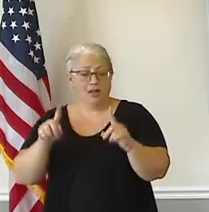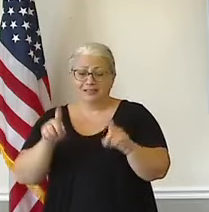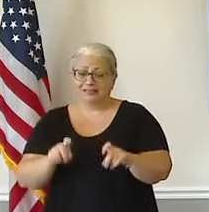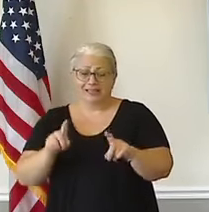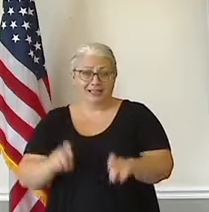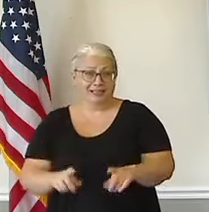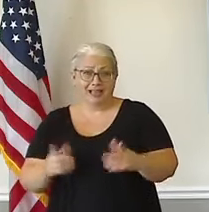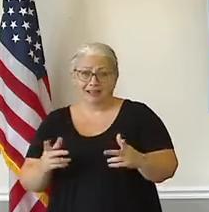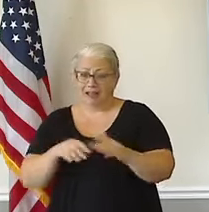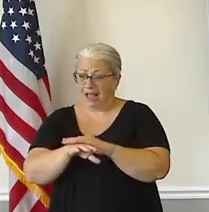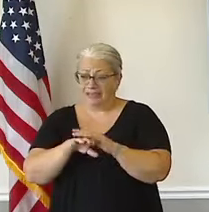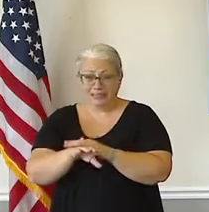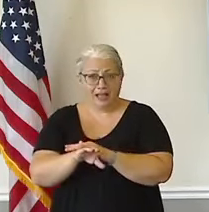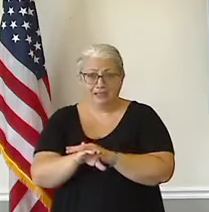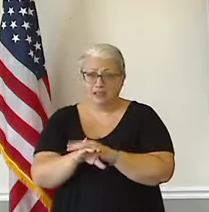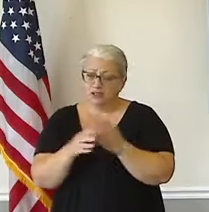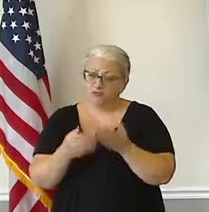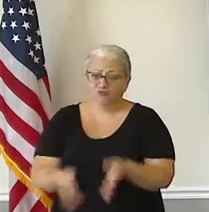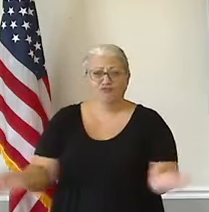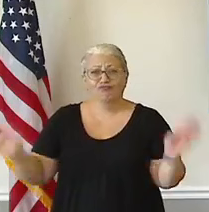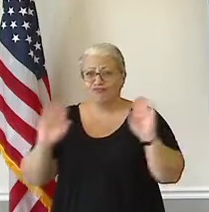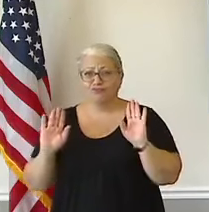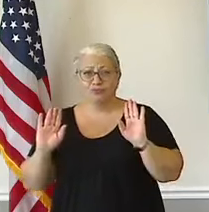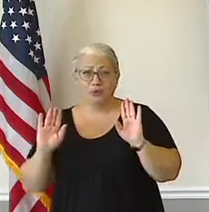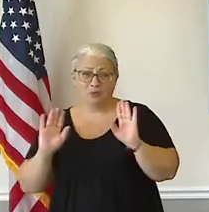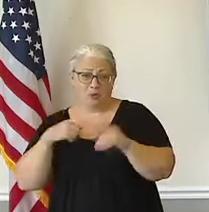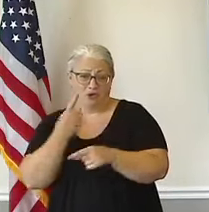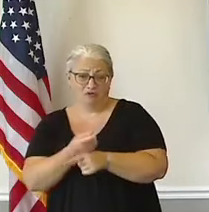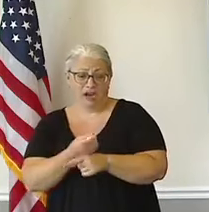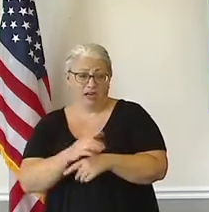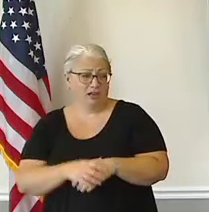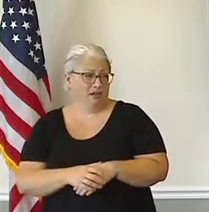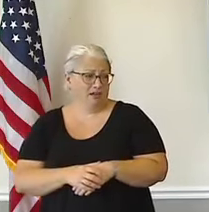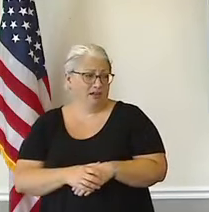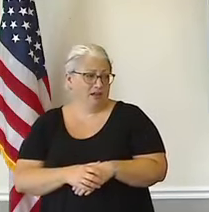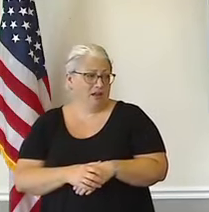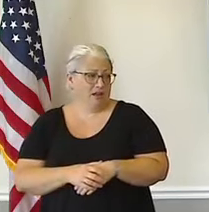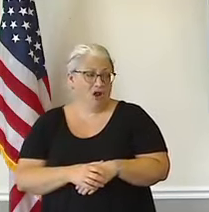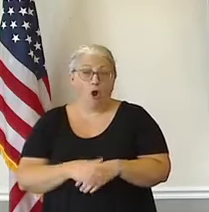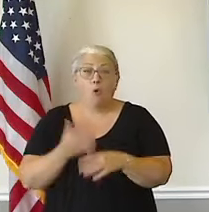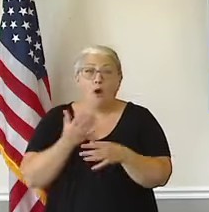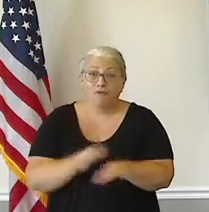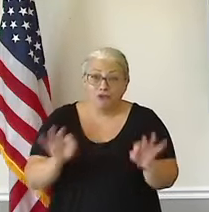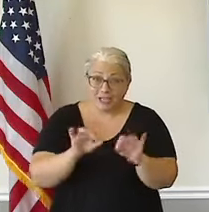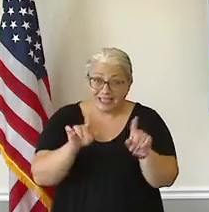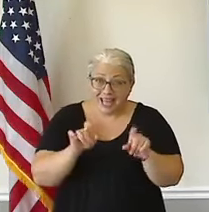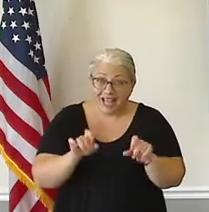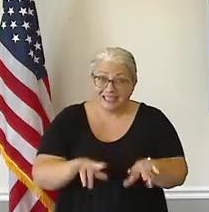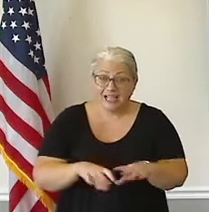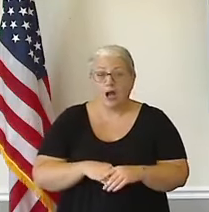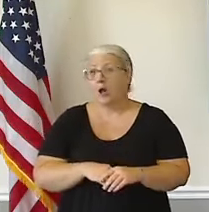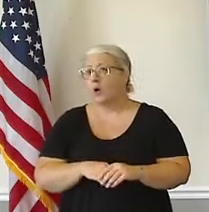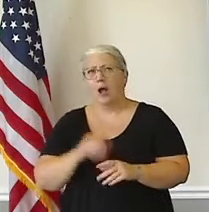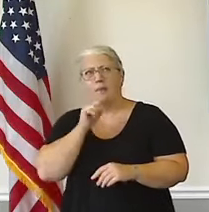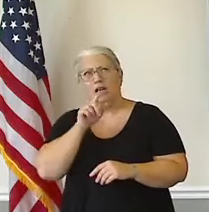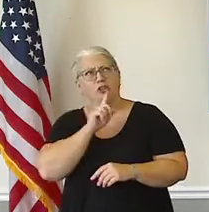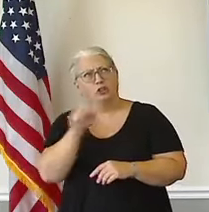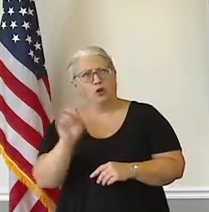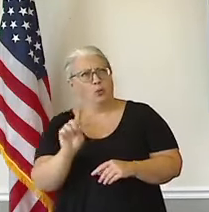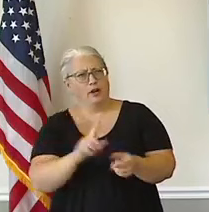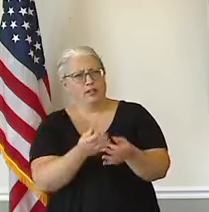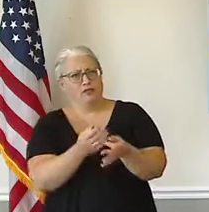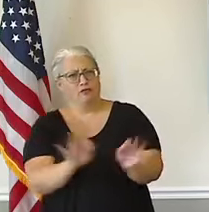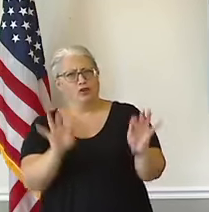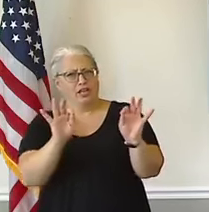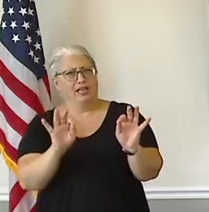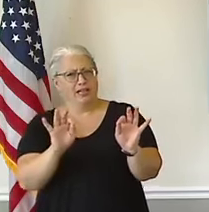broad at this point. Yeah, it is pretty broad. I'm not sure where you can get a free test, but I've definitely